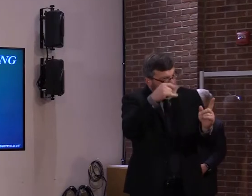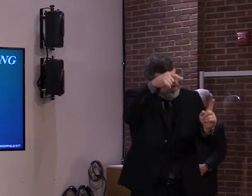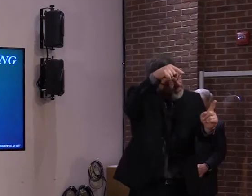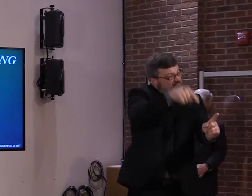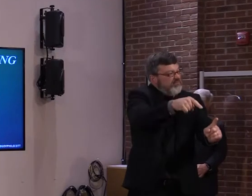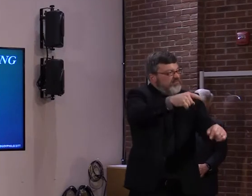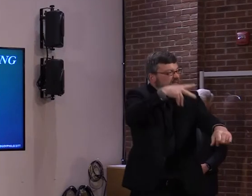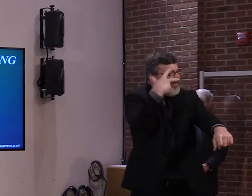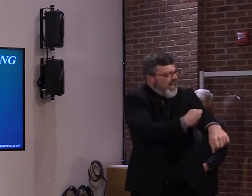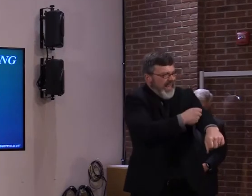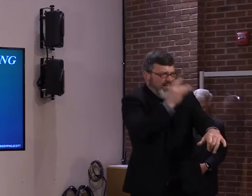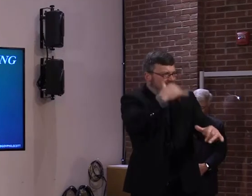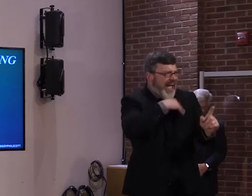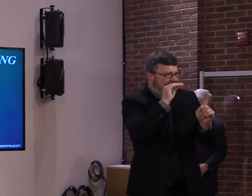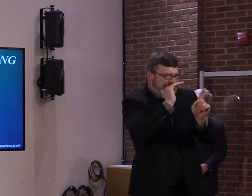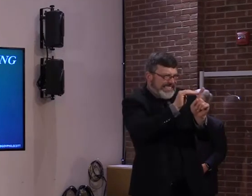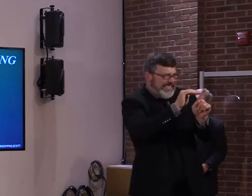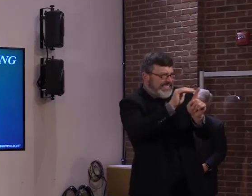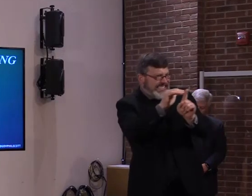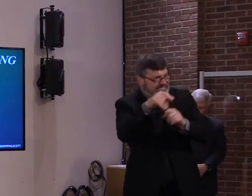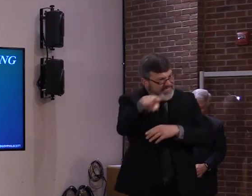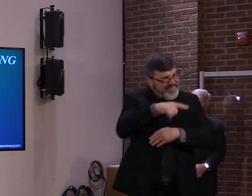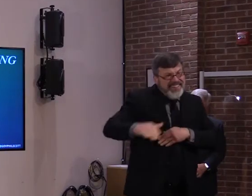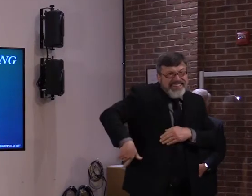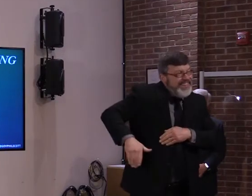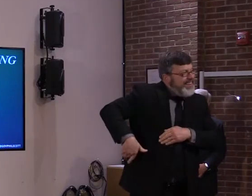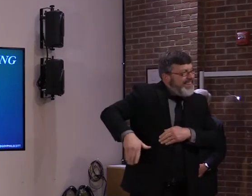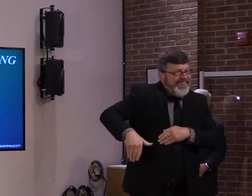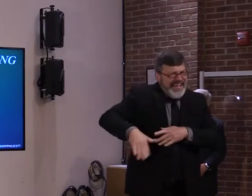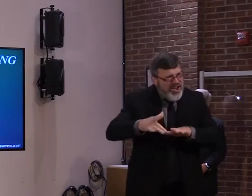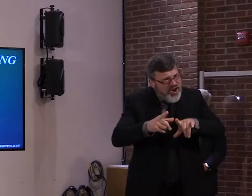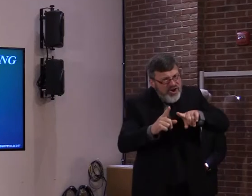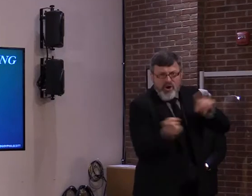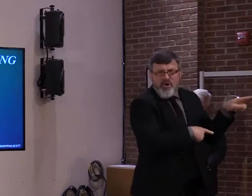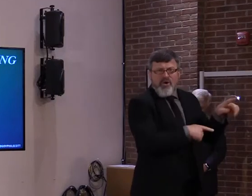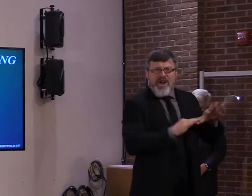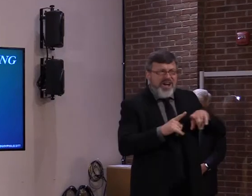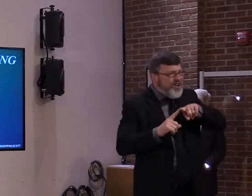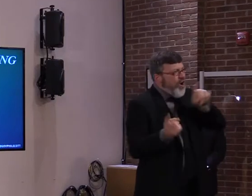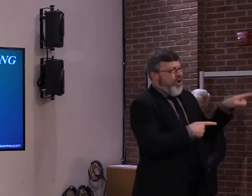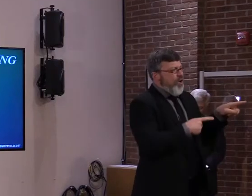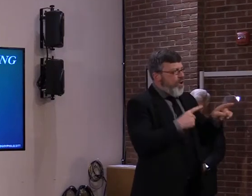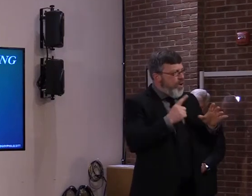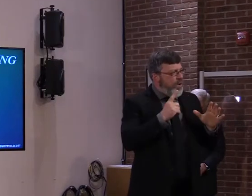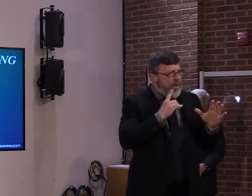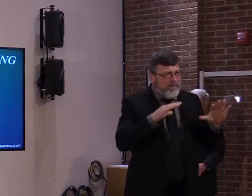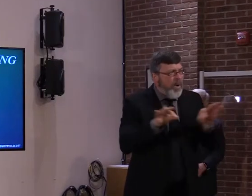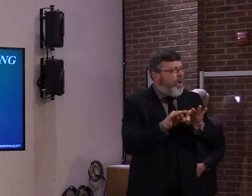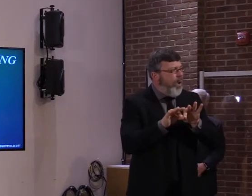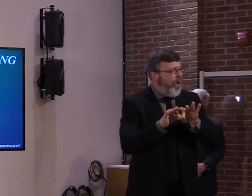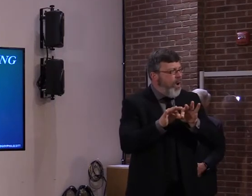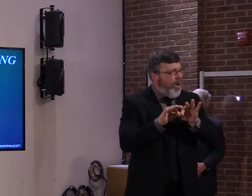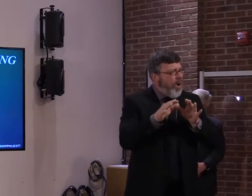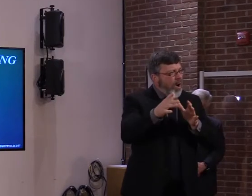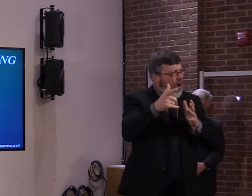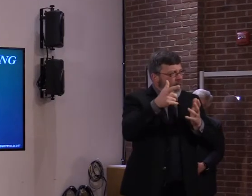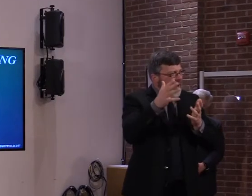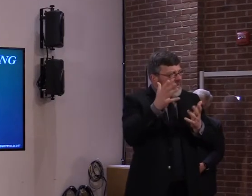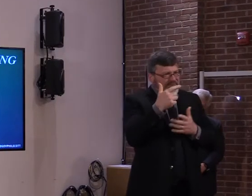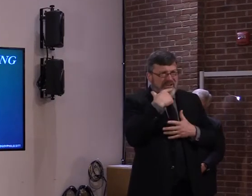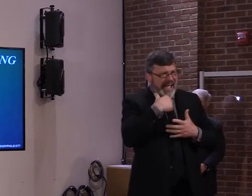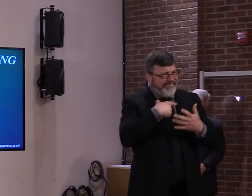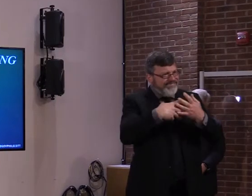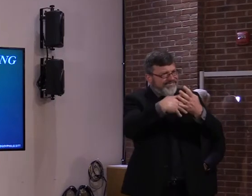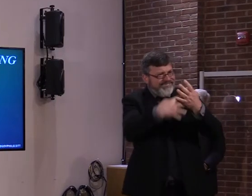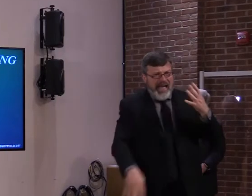as possible to protect themselves and those around them who can't yet get the vaccine. All you need to do is